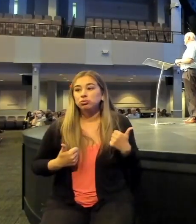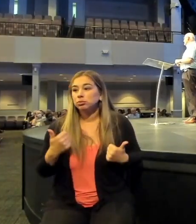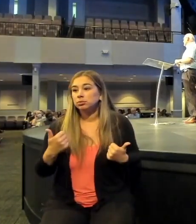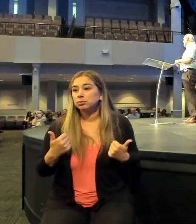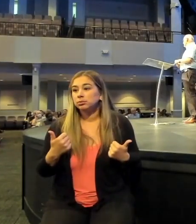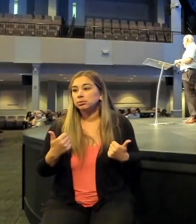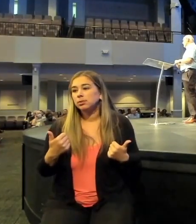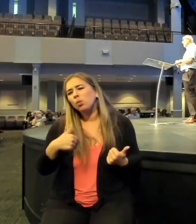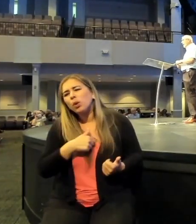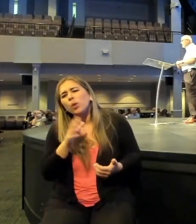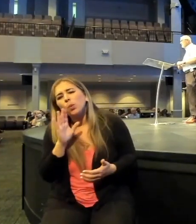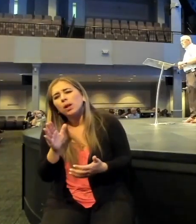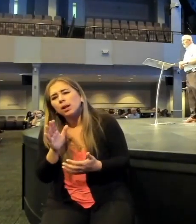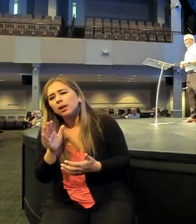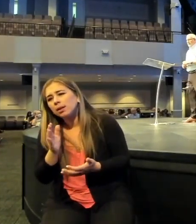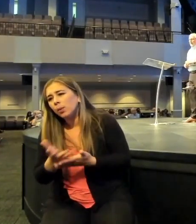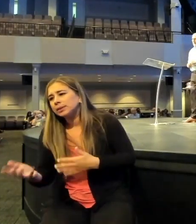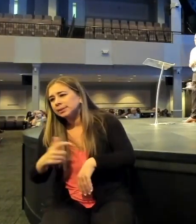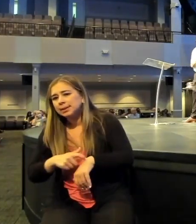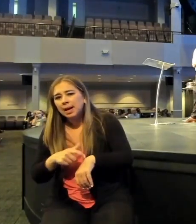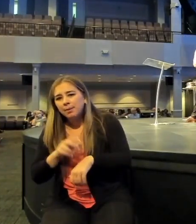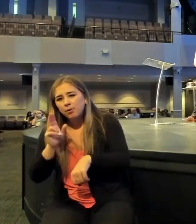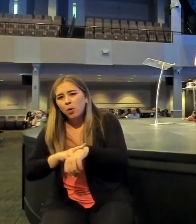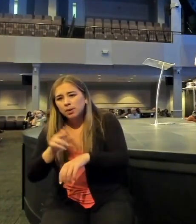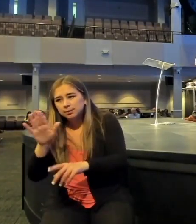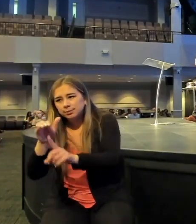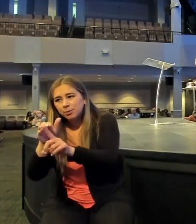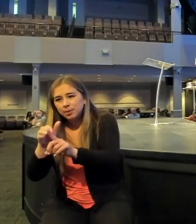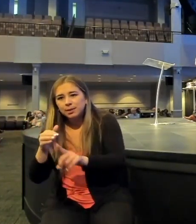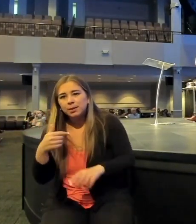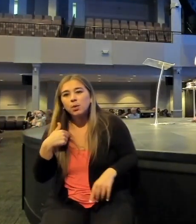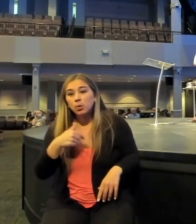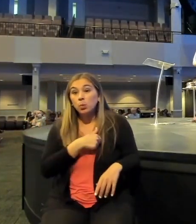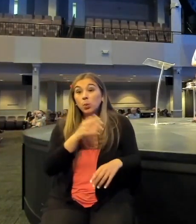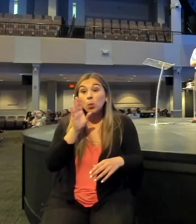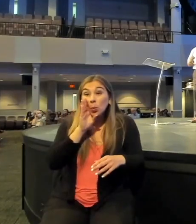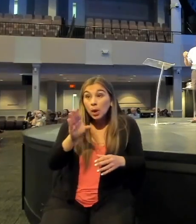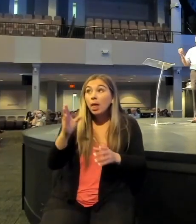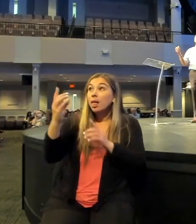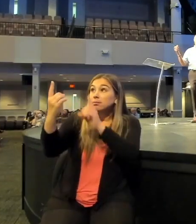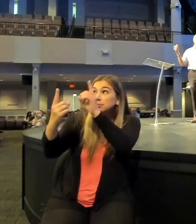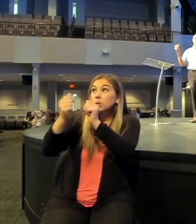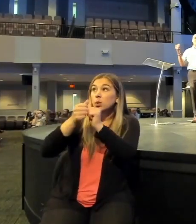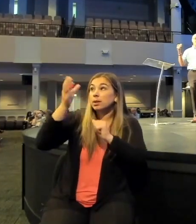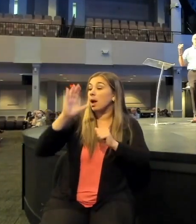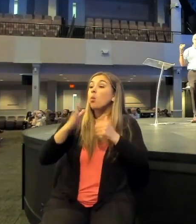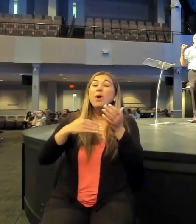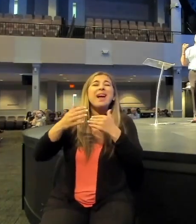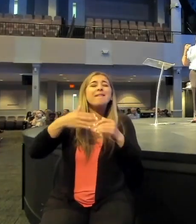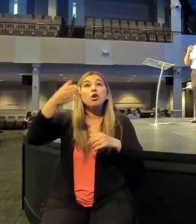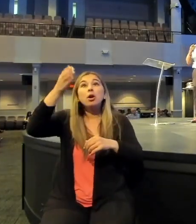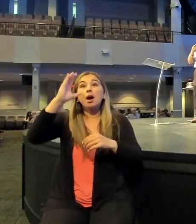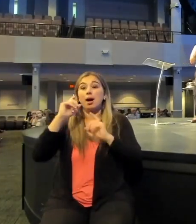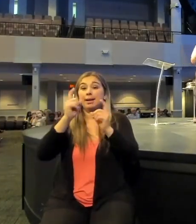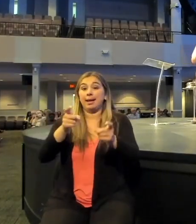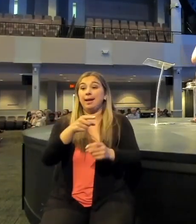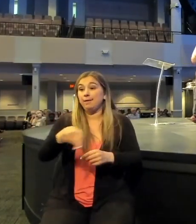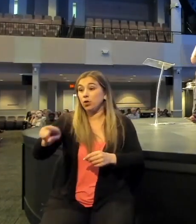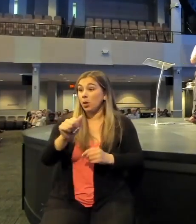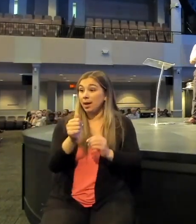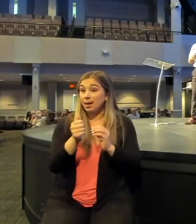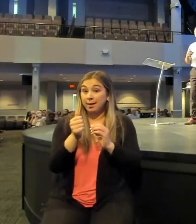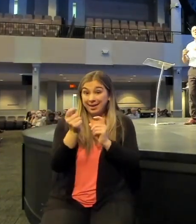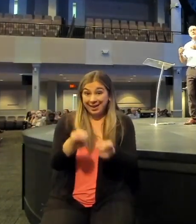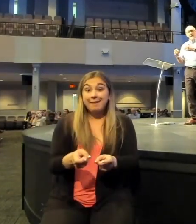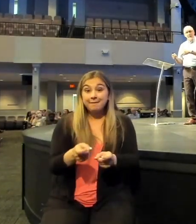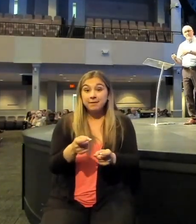will, just a quick reminder today, that we will stand before God and there any gift that God has given you in your life,